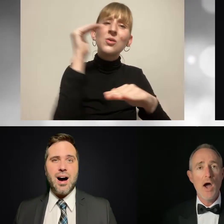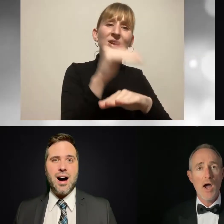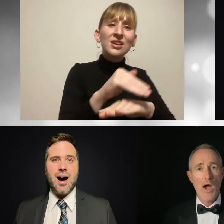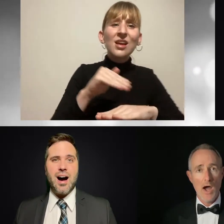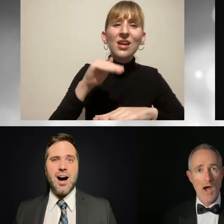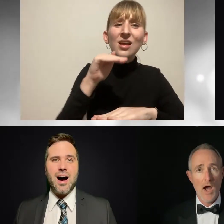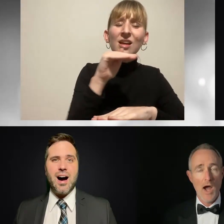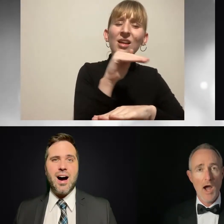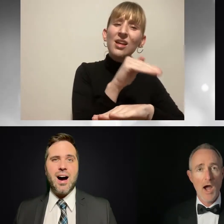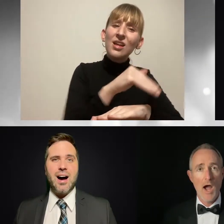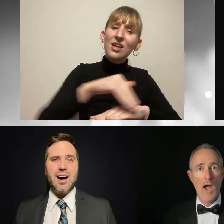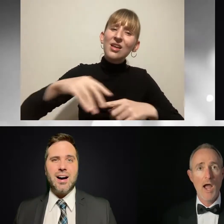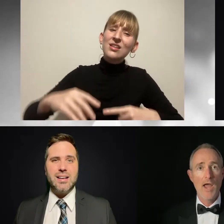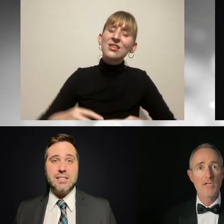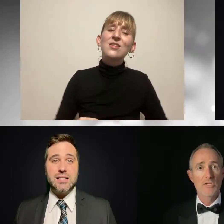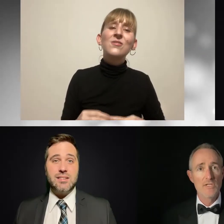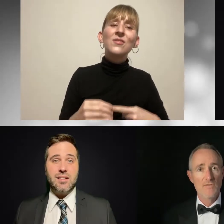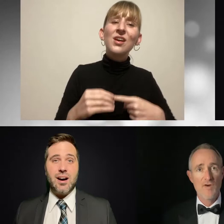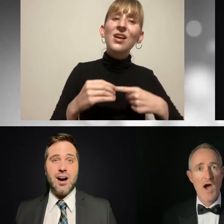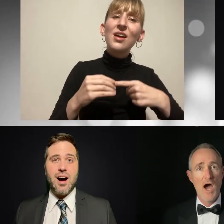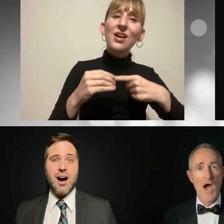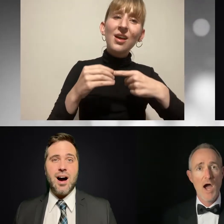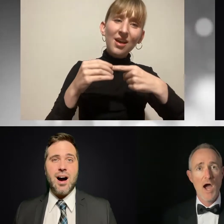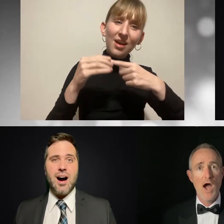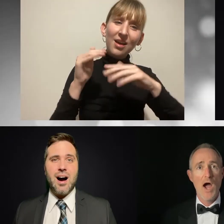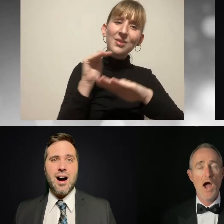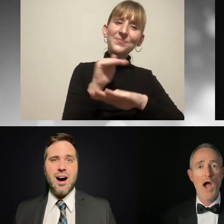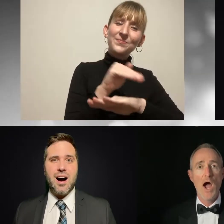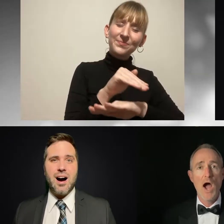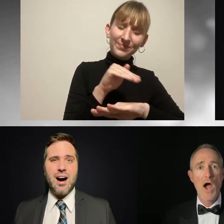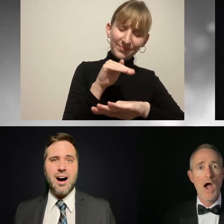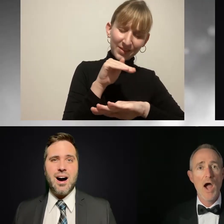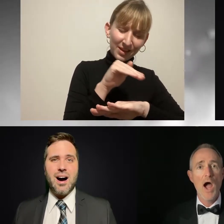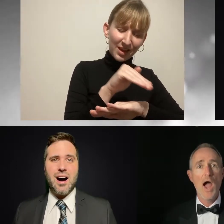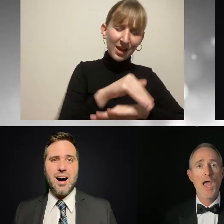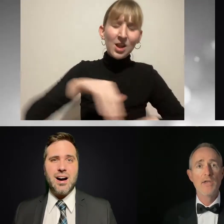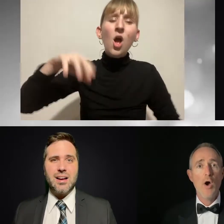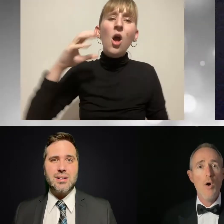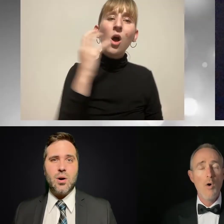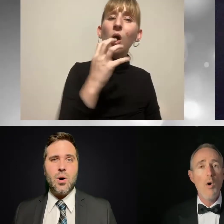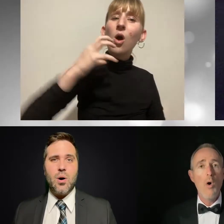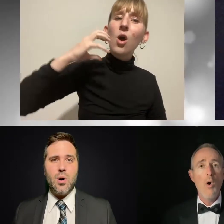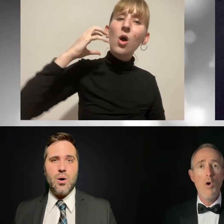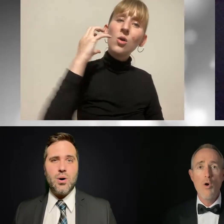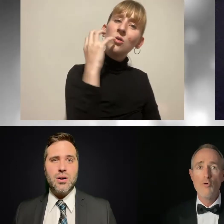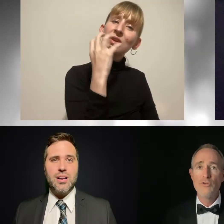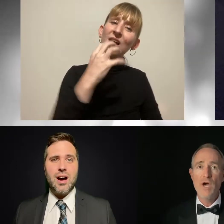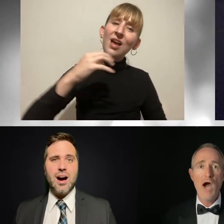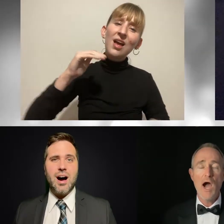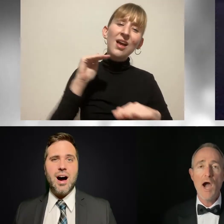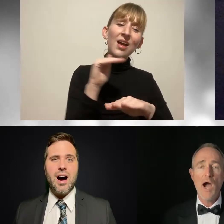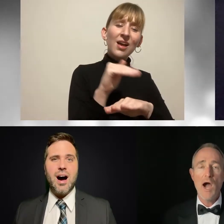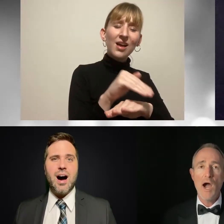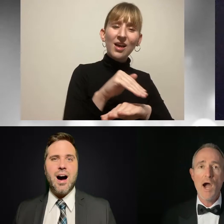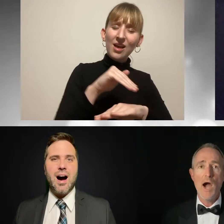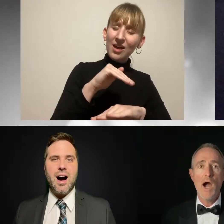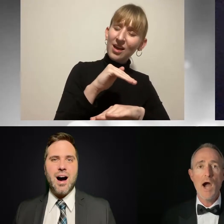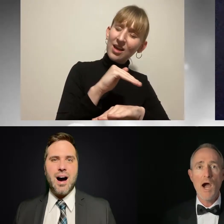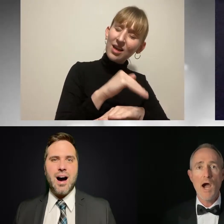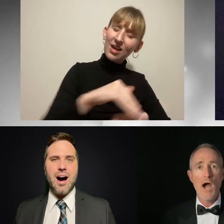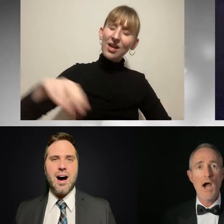divine, O night